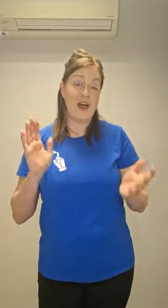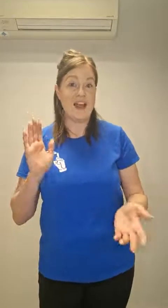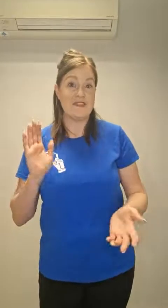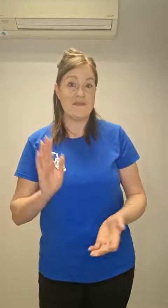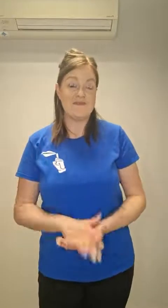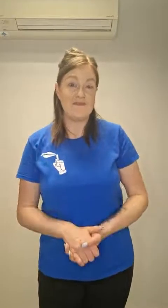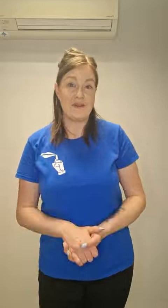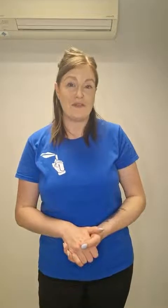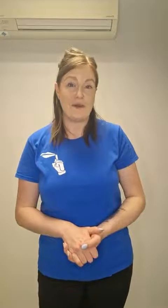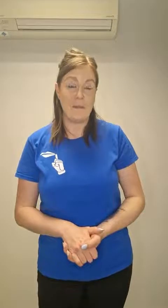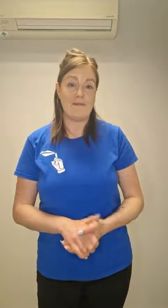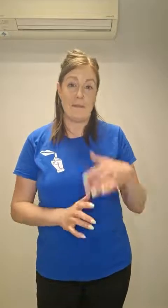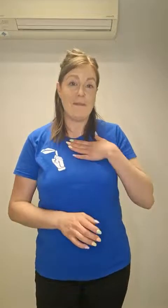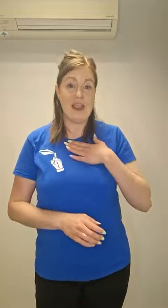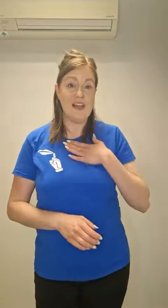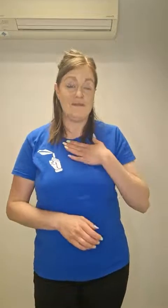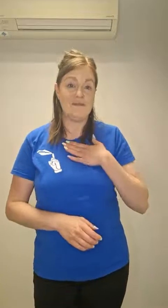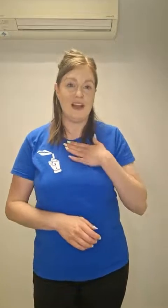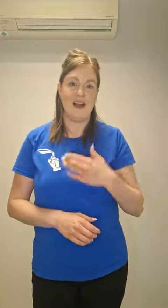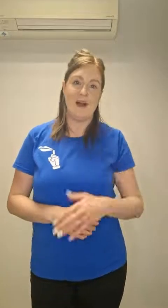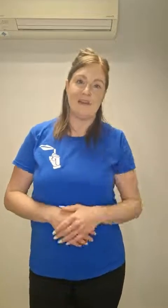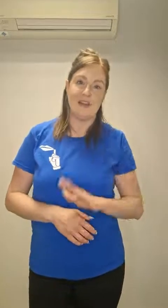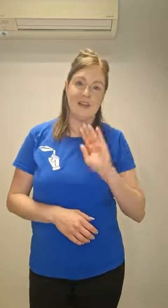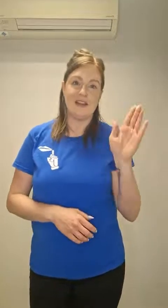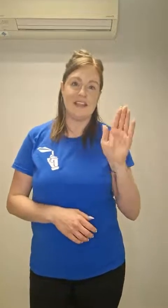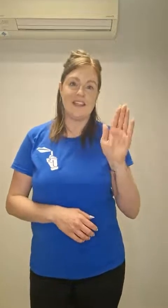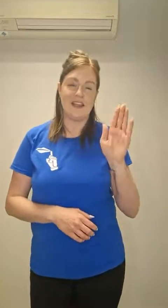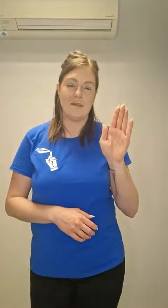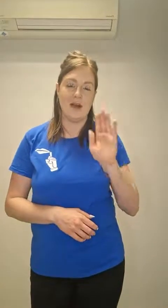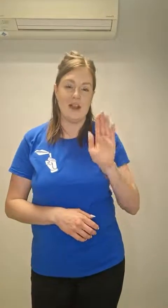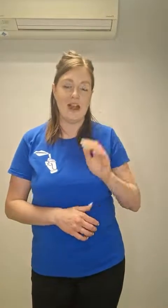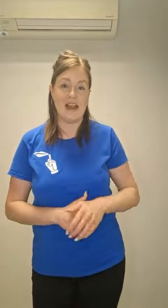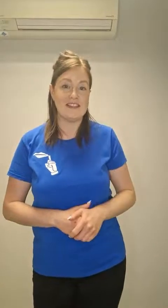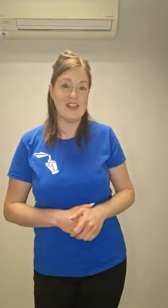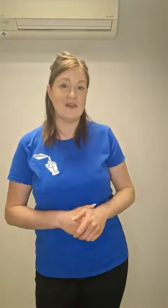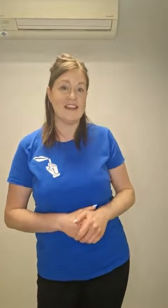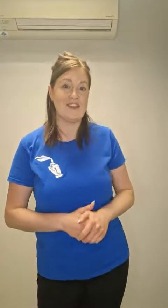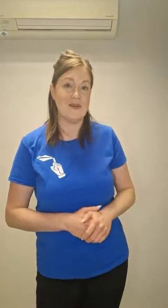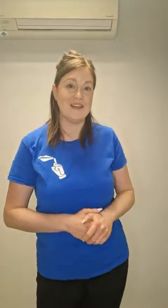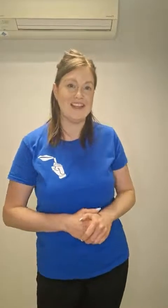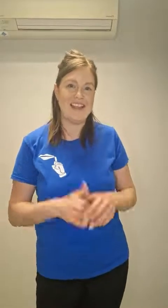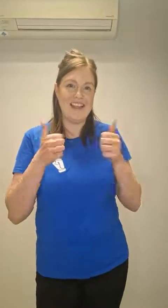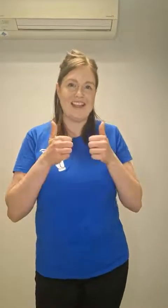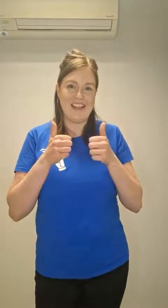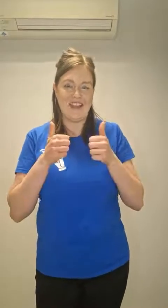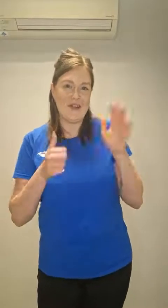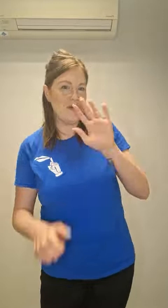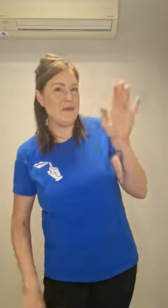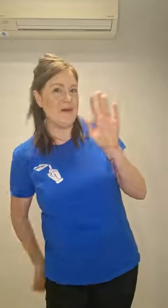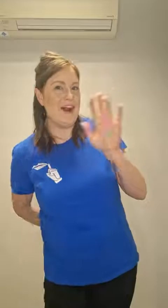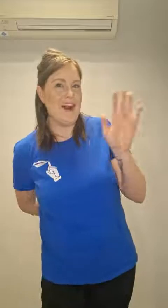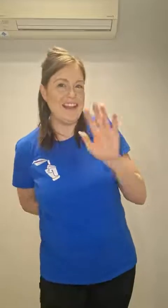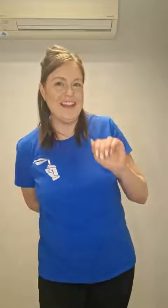lives. But from me, I'm gonna say goodbye and see you again soon. Thank you. Bye.